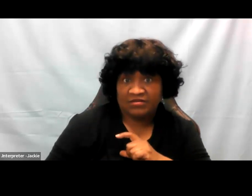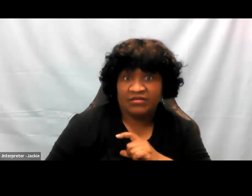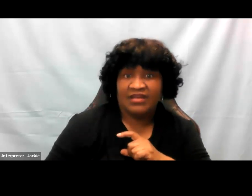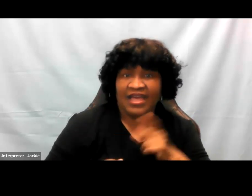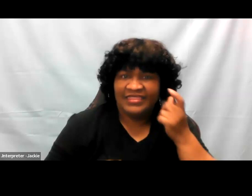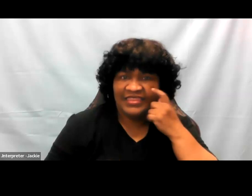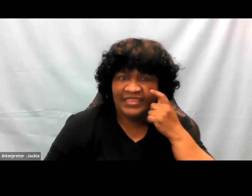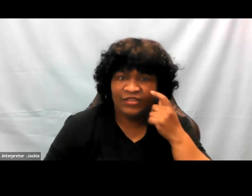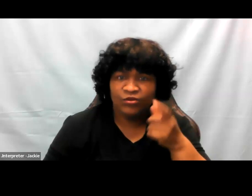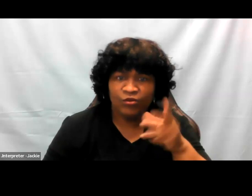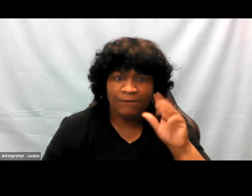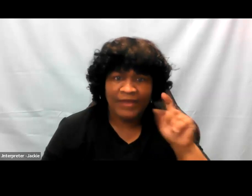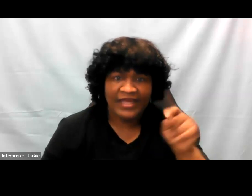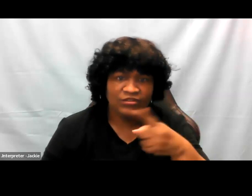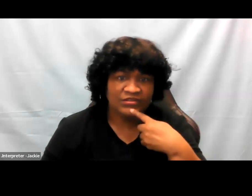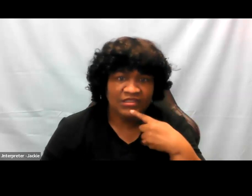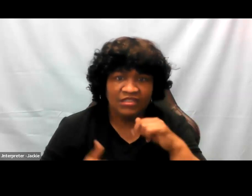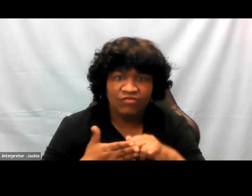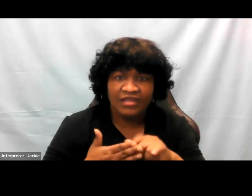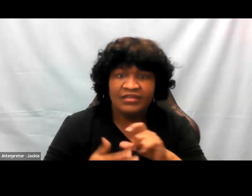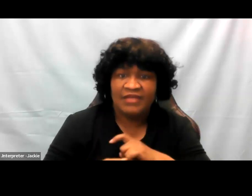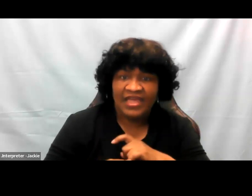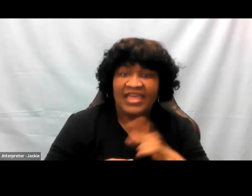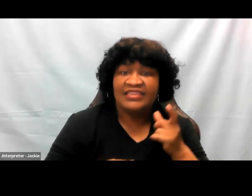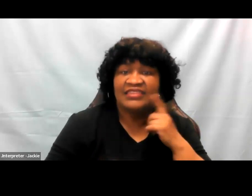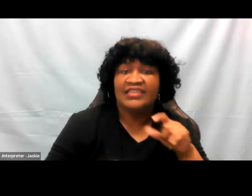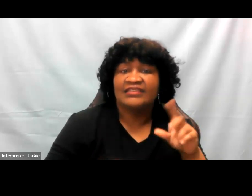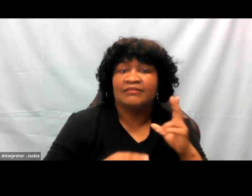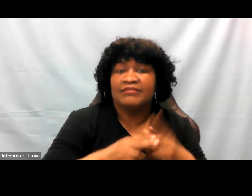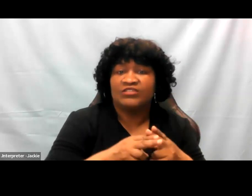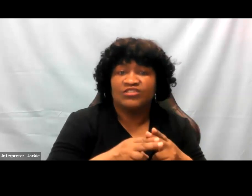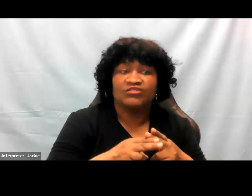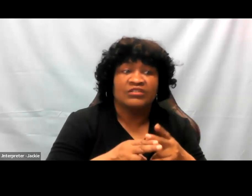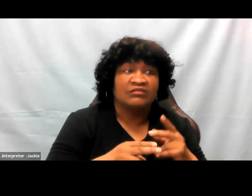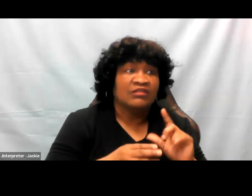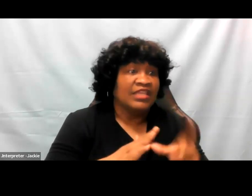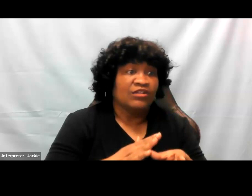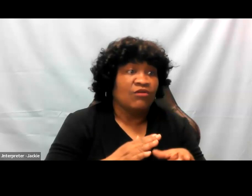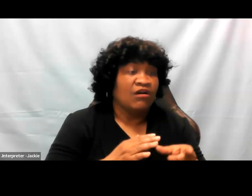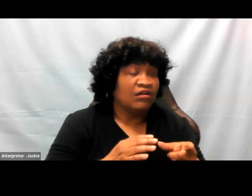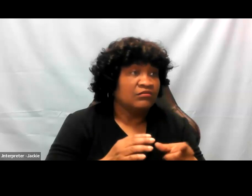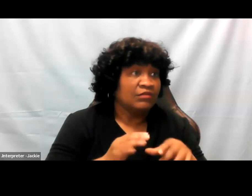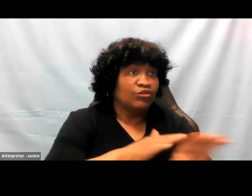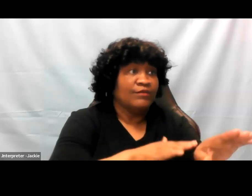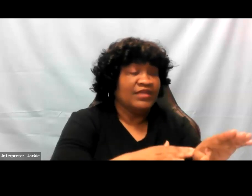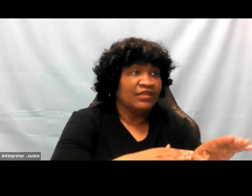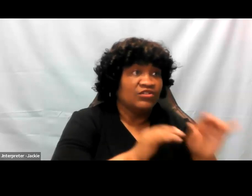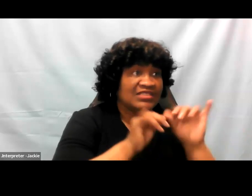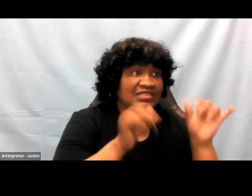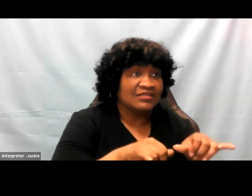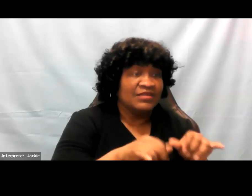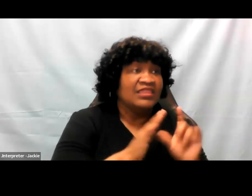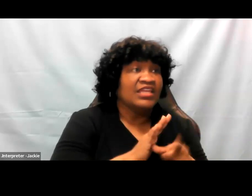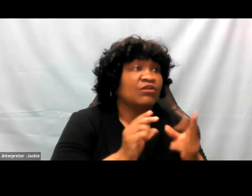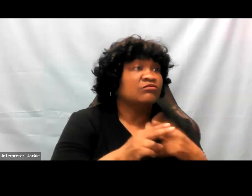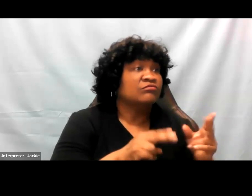was to an ED, Matt, you mentioned, and then they see them back out on the street later on without knowing why. So